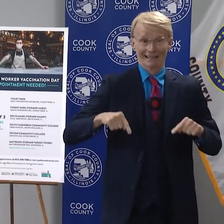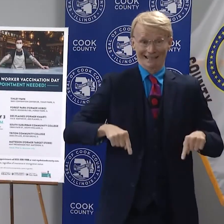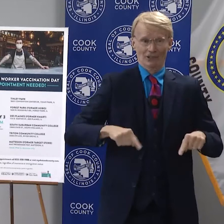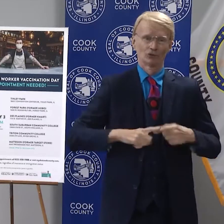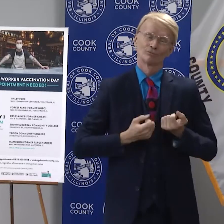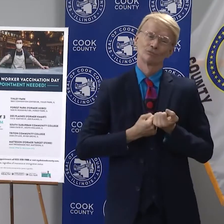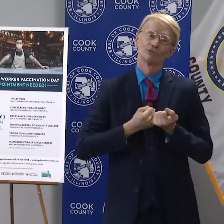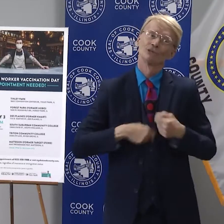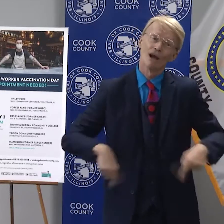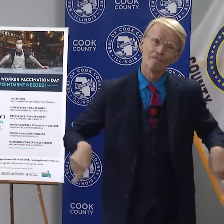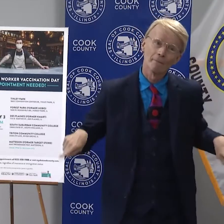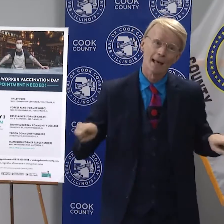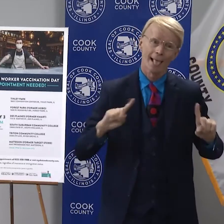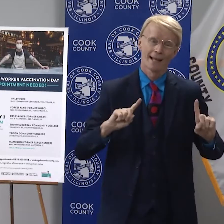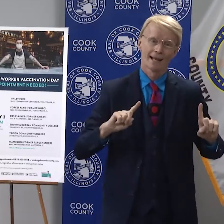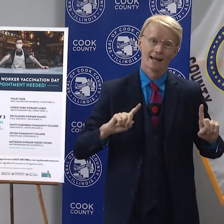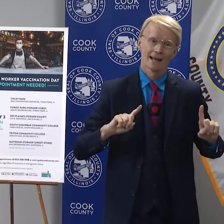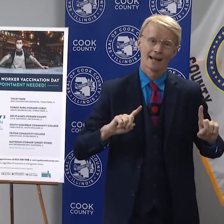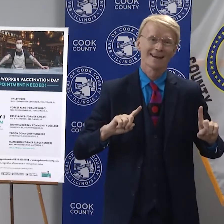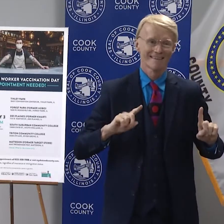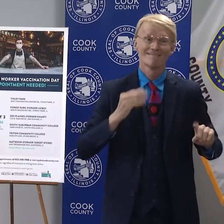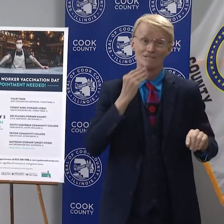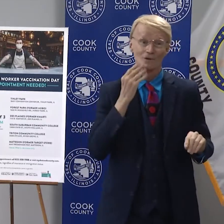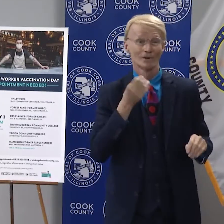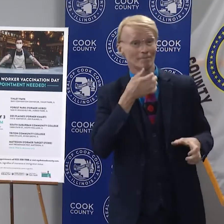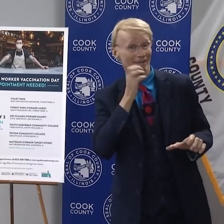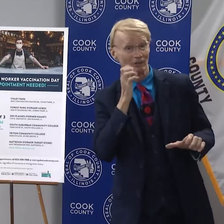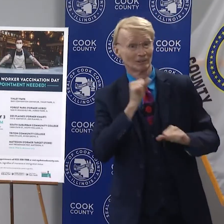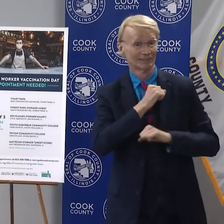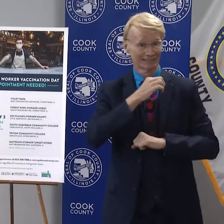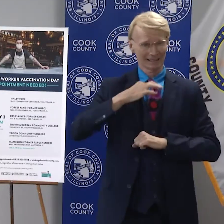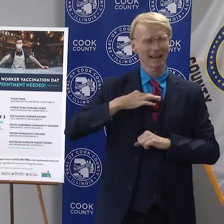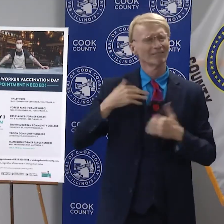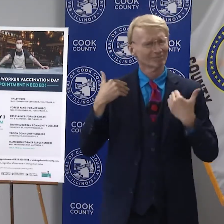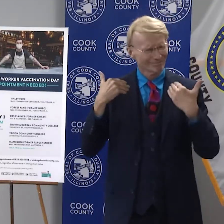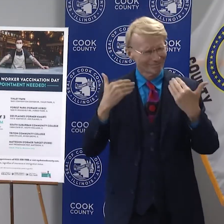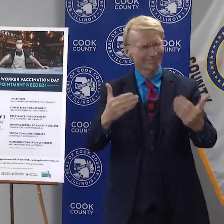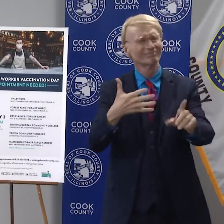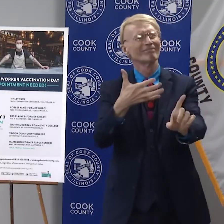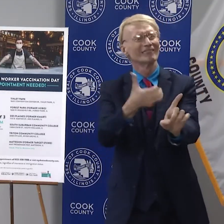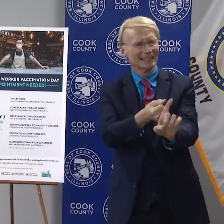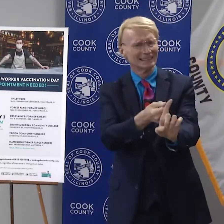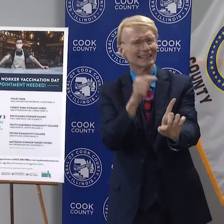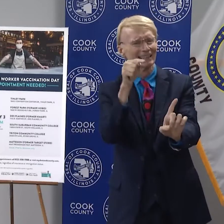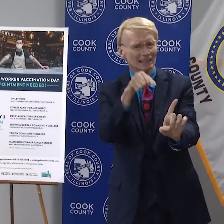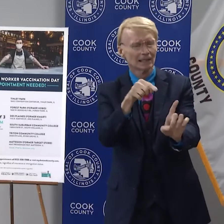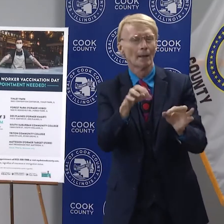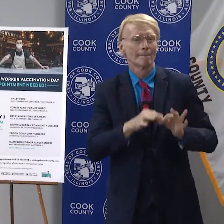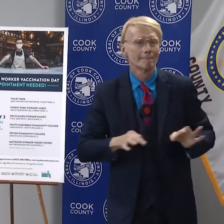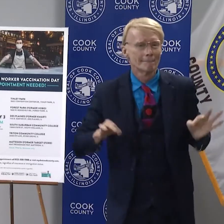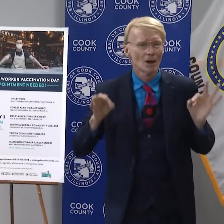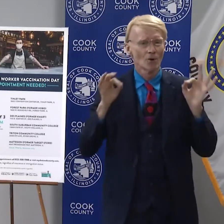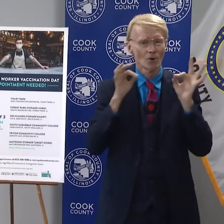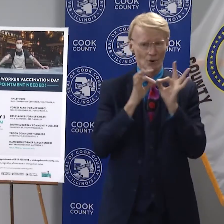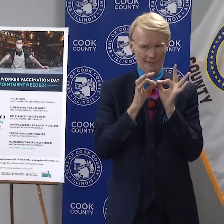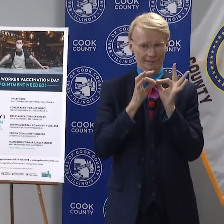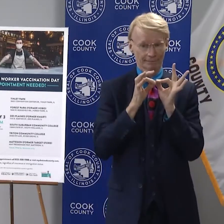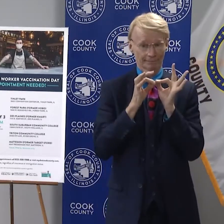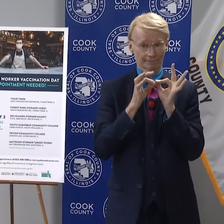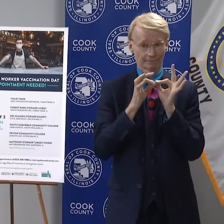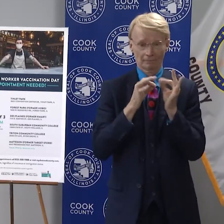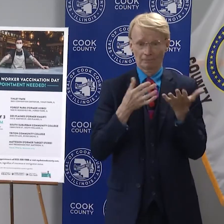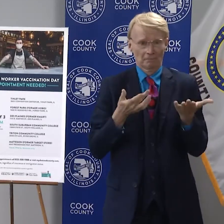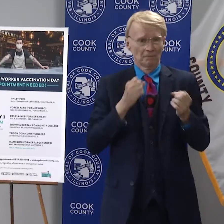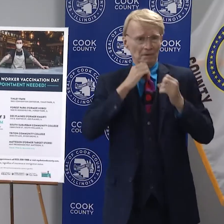to encourage everybody, food and beverage employees, get the vaccine. It is very important. And we have nothing